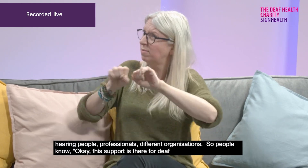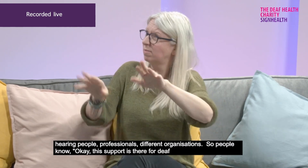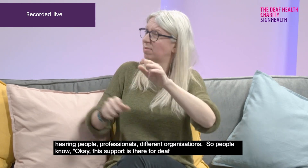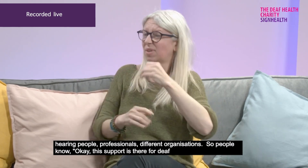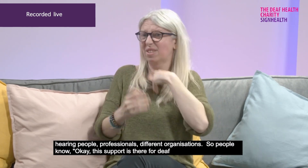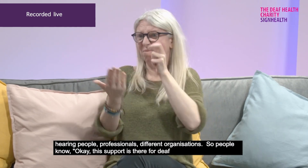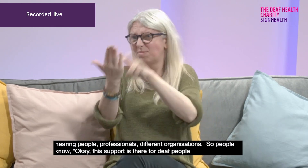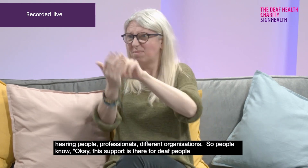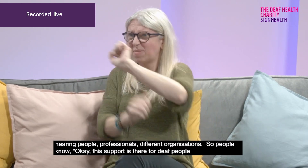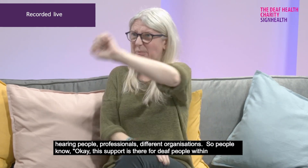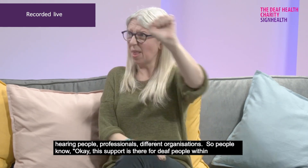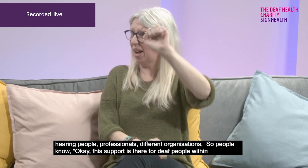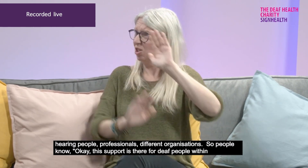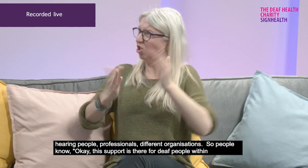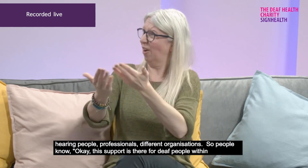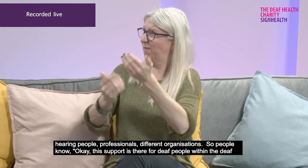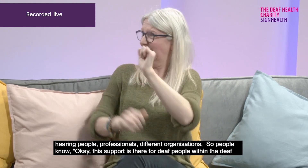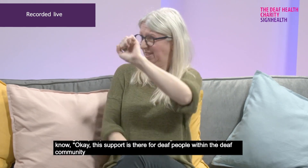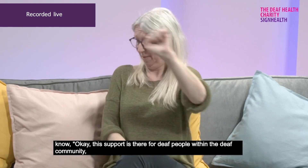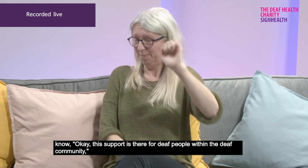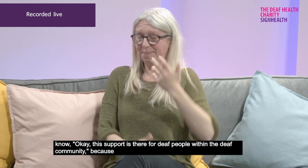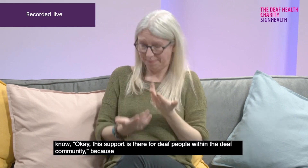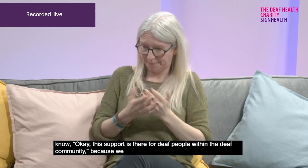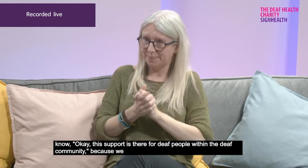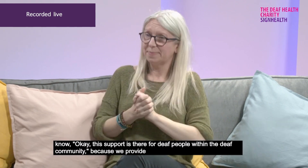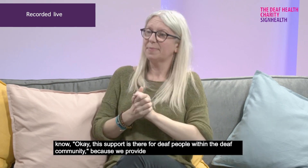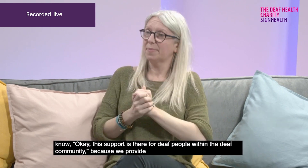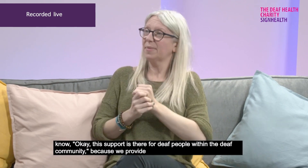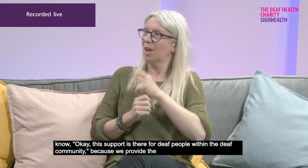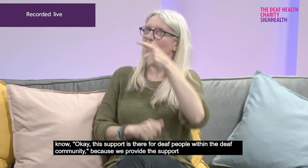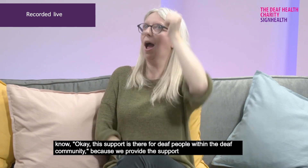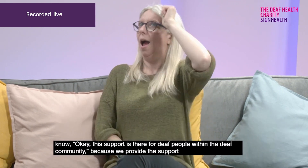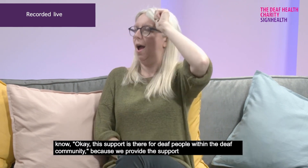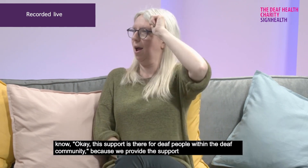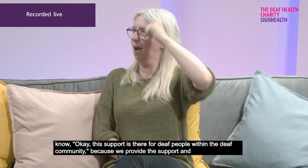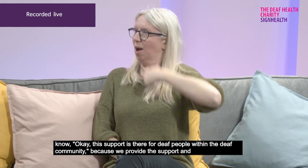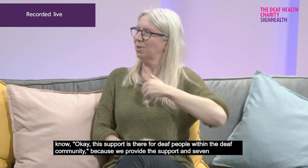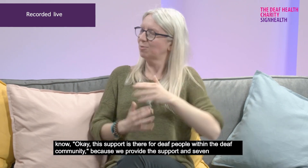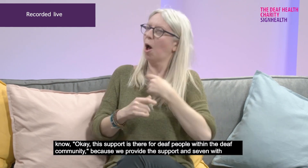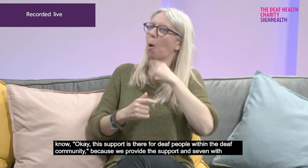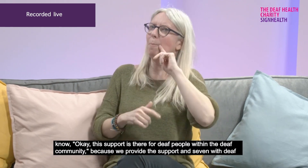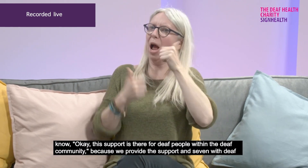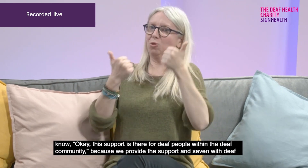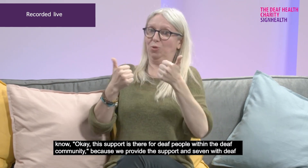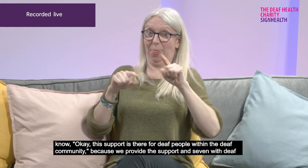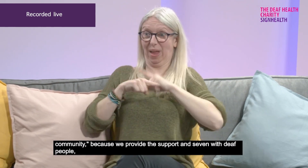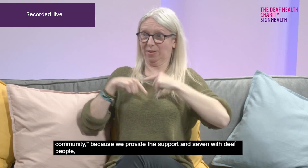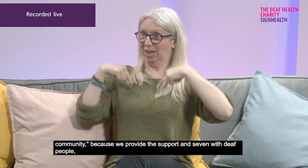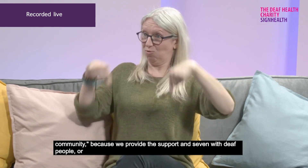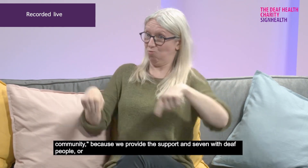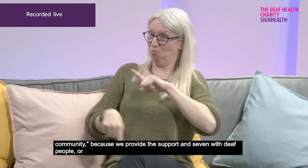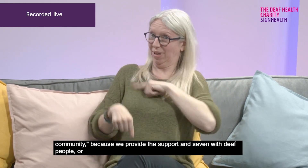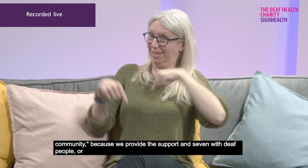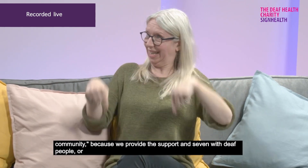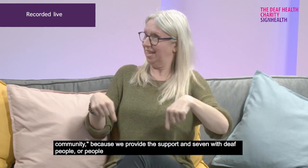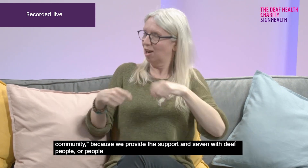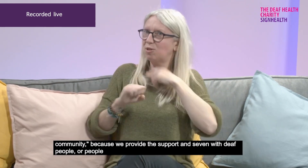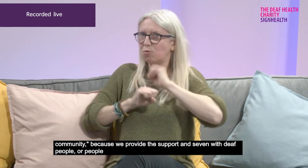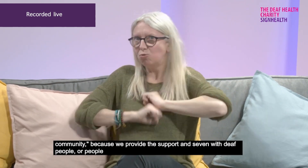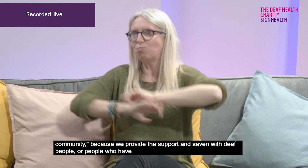people within the deaf community, because we provide the support and service with people or deaf people who have experienced